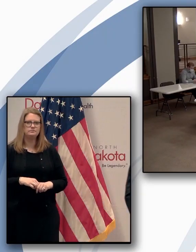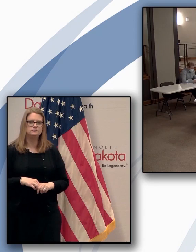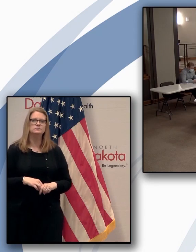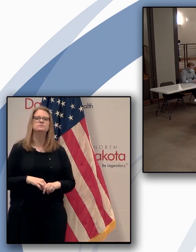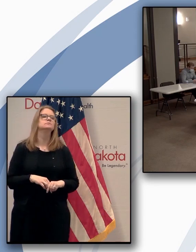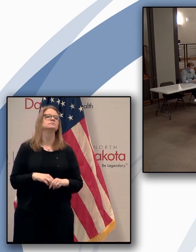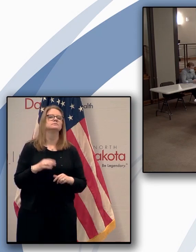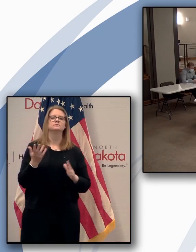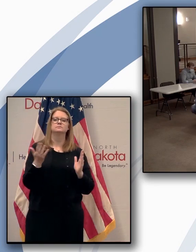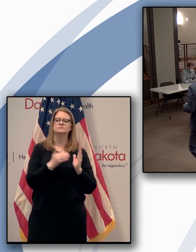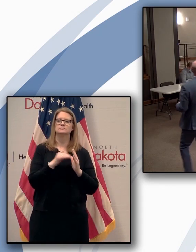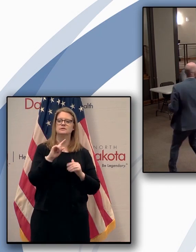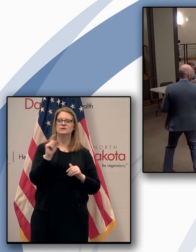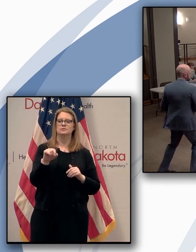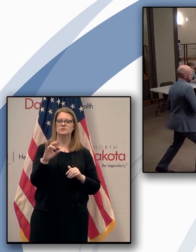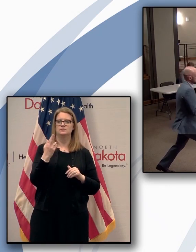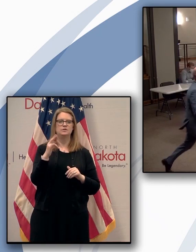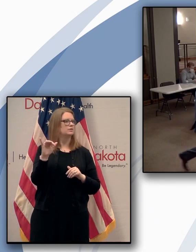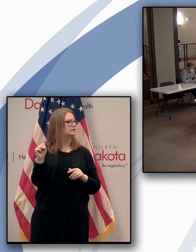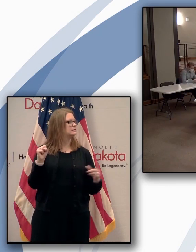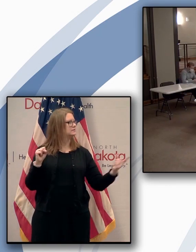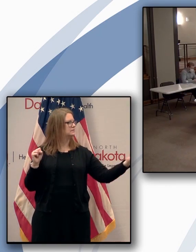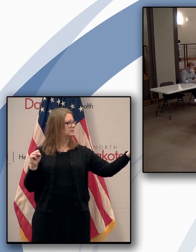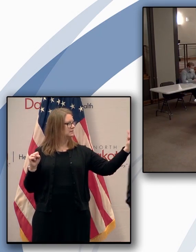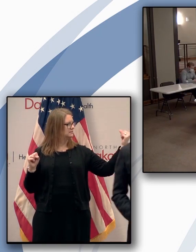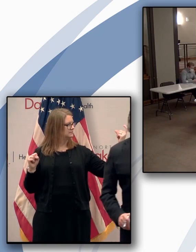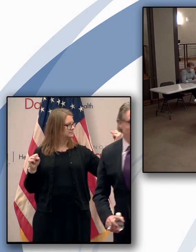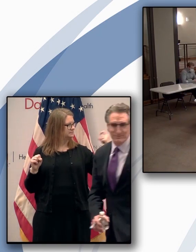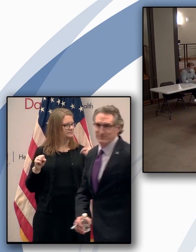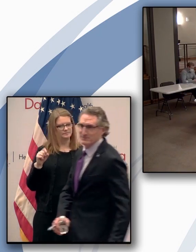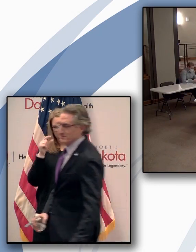Was that another question for Chris? Okay, don't get too far away.